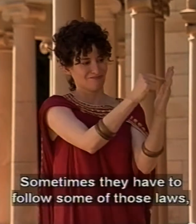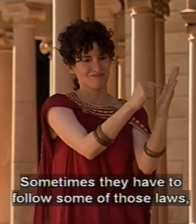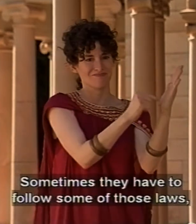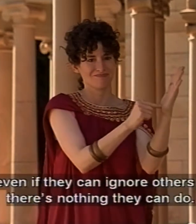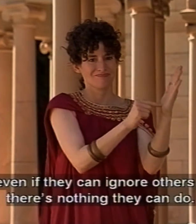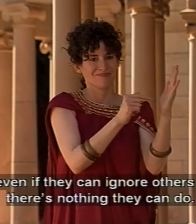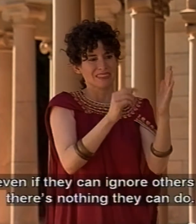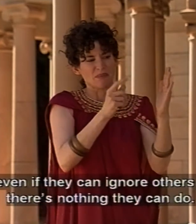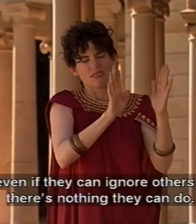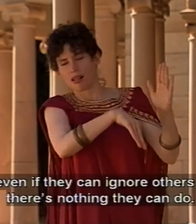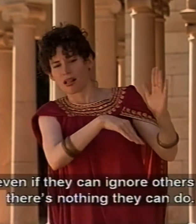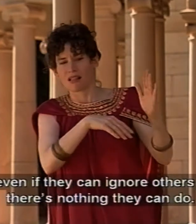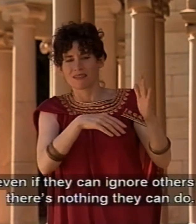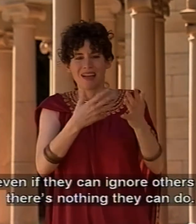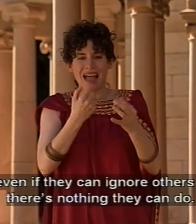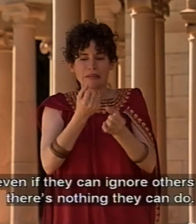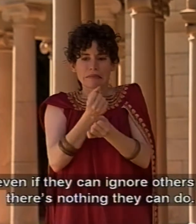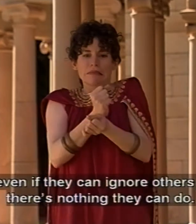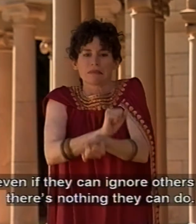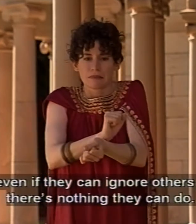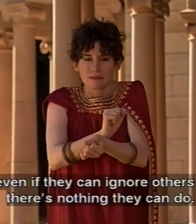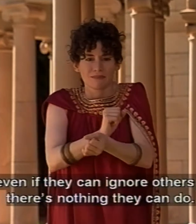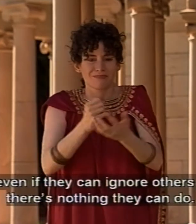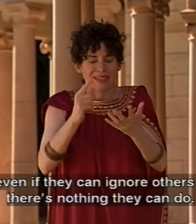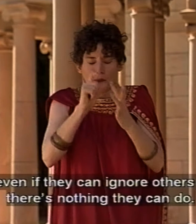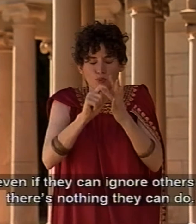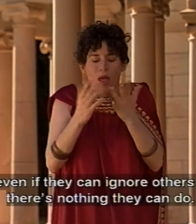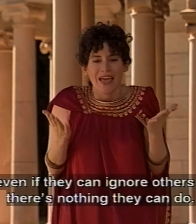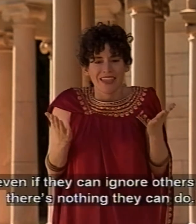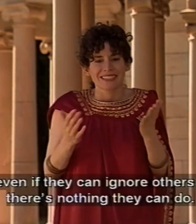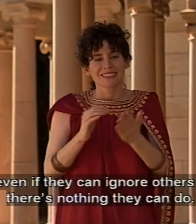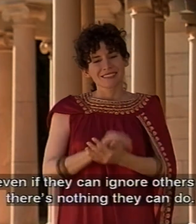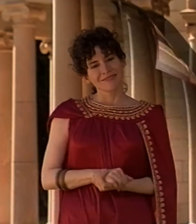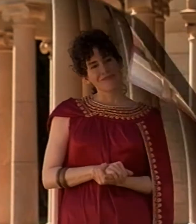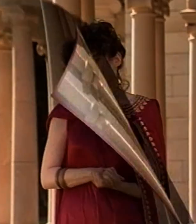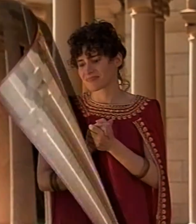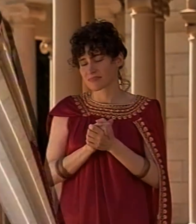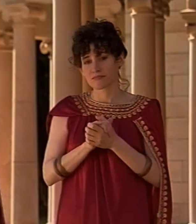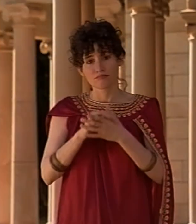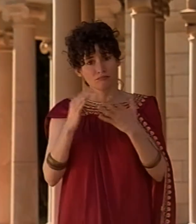those laws. Even if they can ignore others, there's nothing they can do about it.